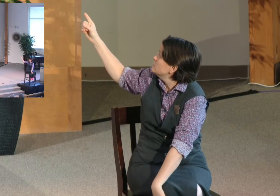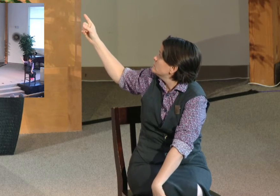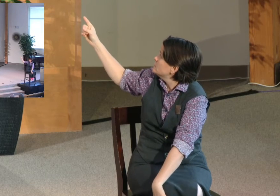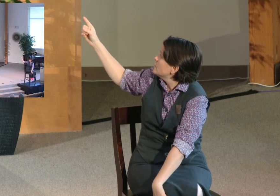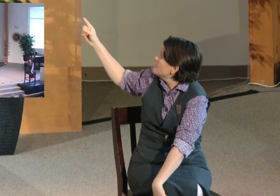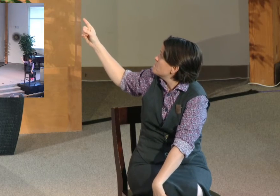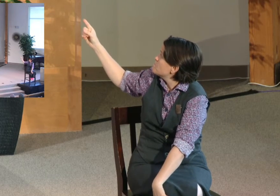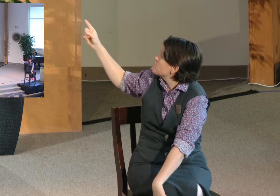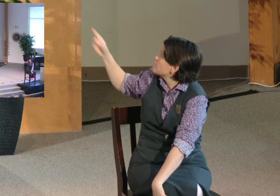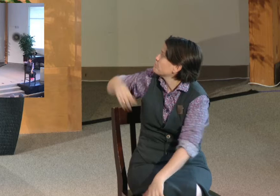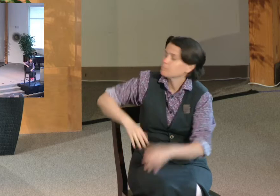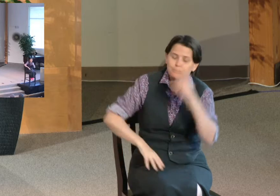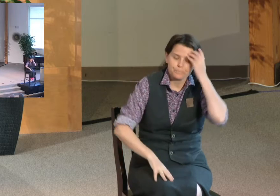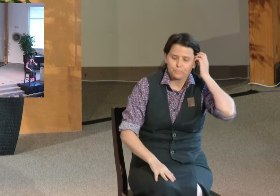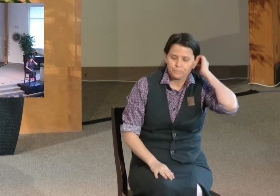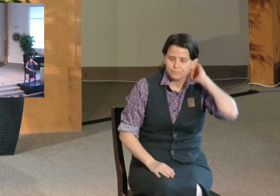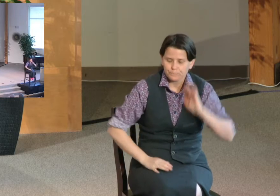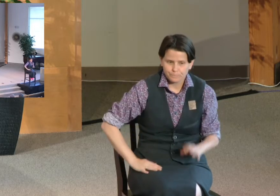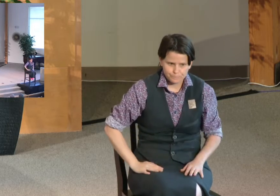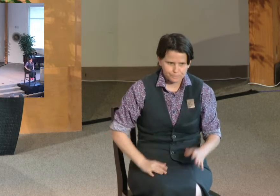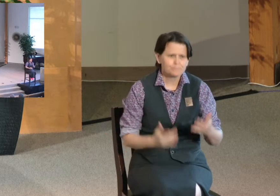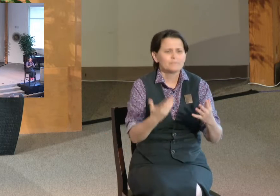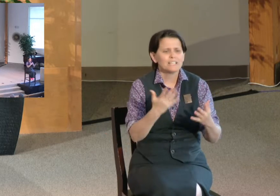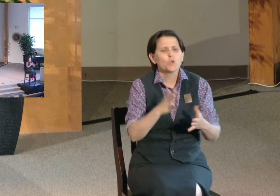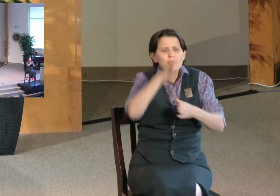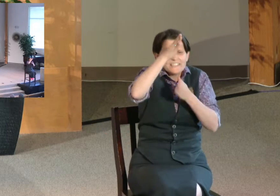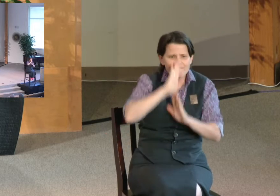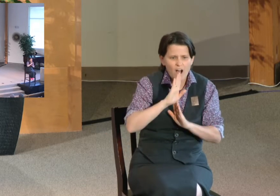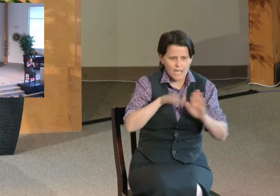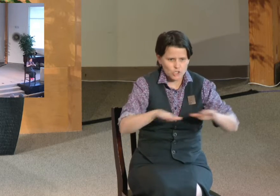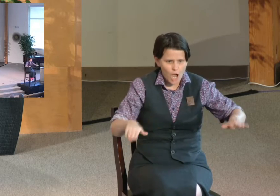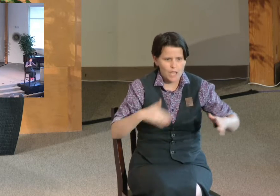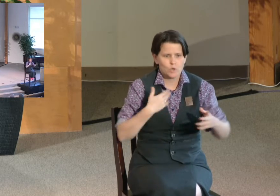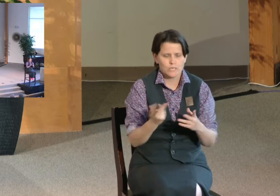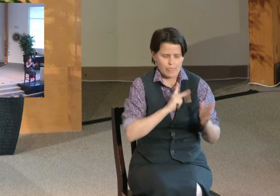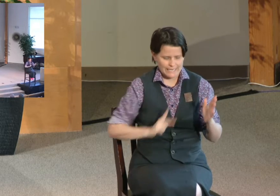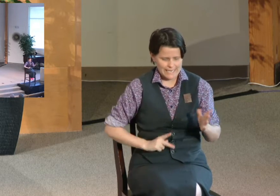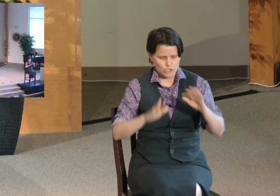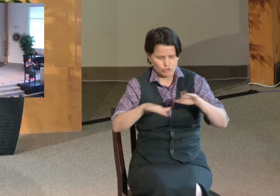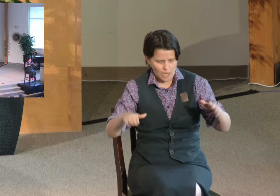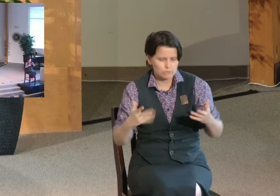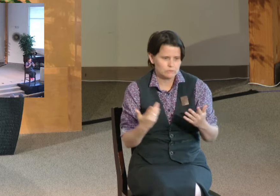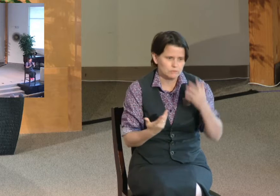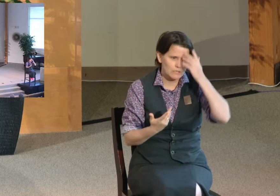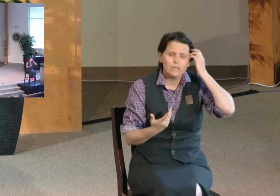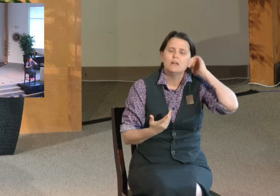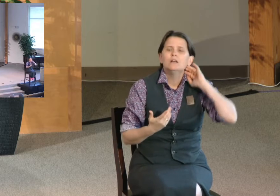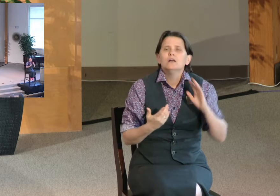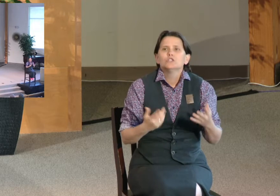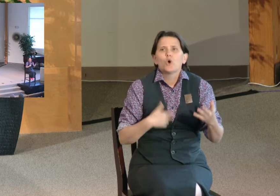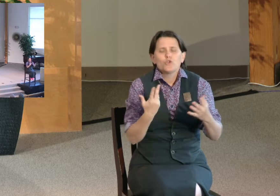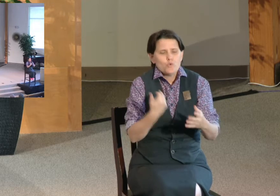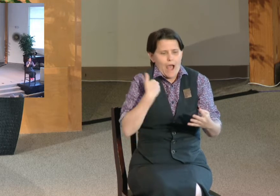immature archetypes, they still have the tripart you'll see there, which shows the fullest expression of that archetype, and